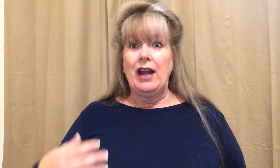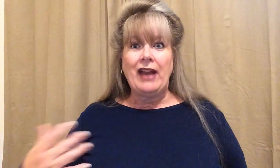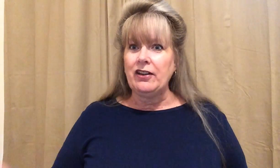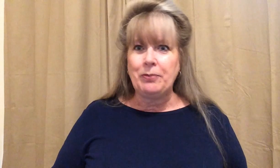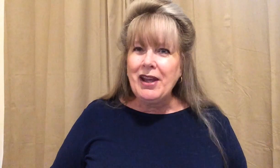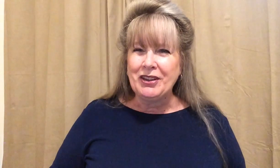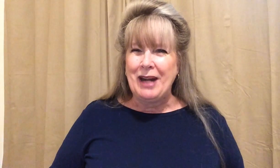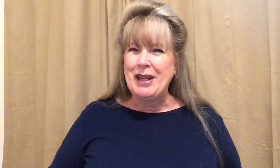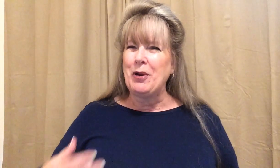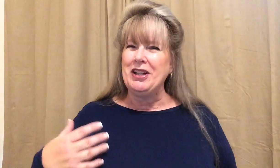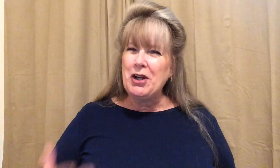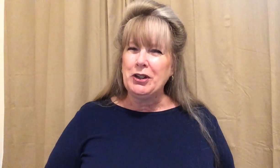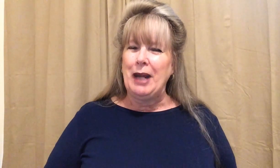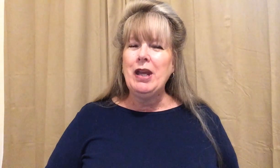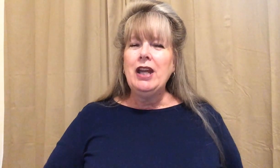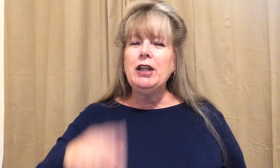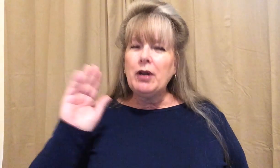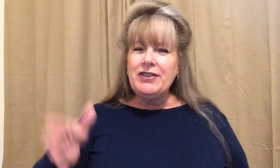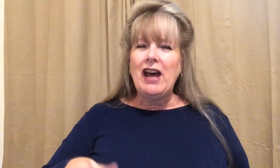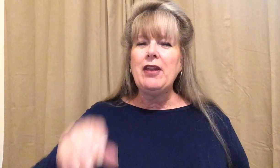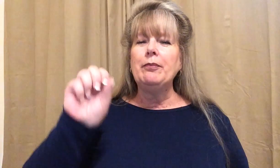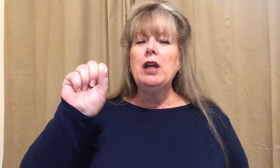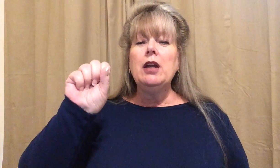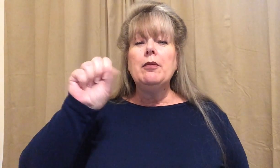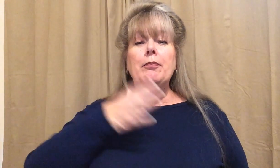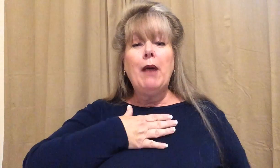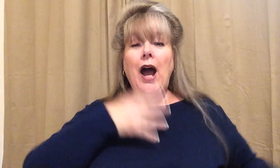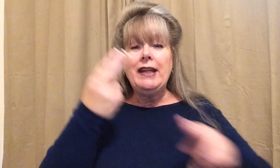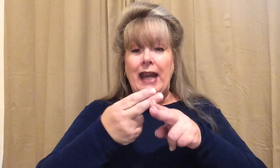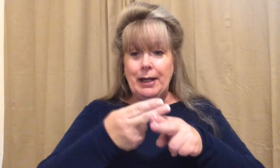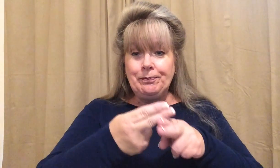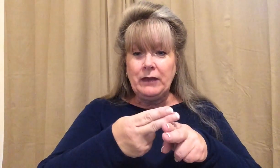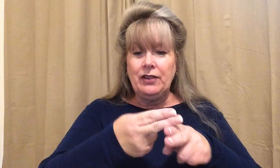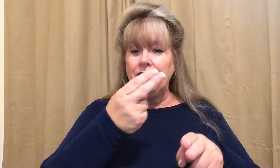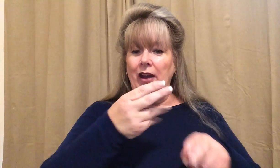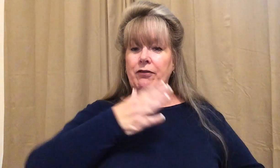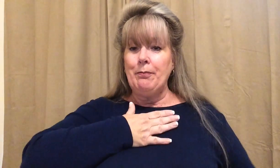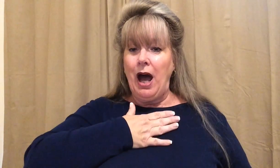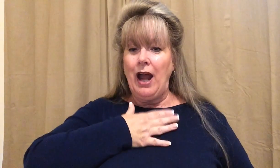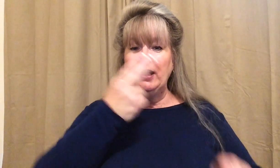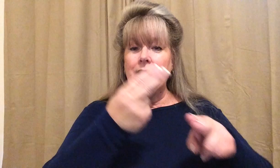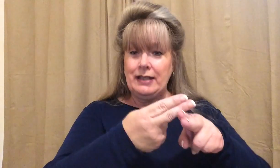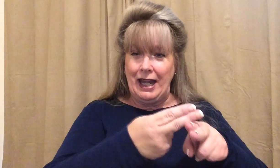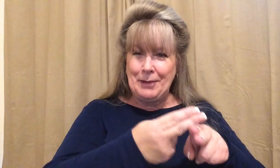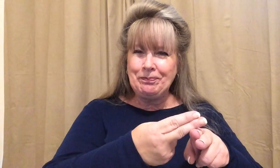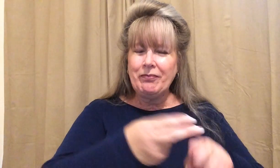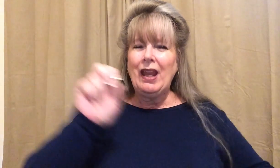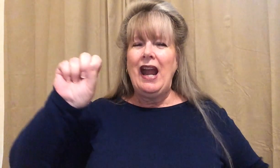how to spell your name and they want to know your name, you want to tell them my name, and this is a sign for my name, and